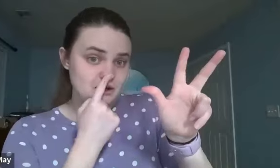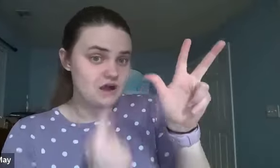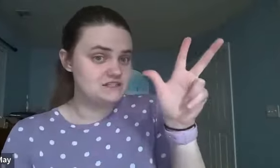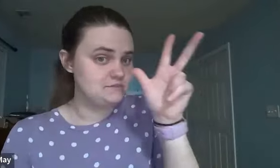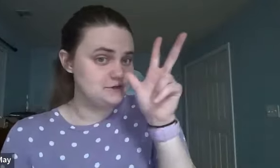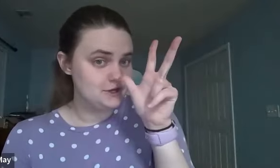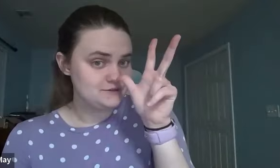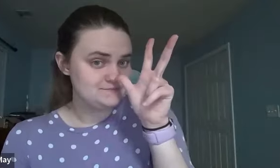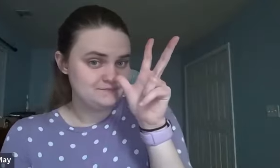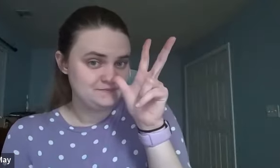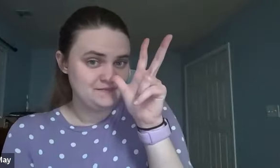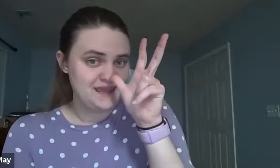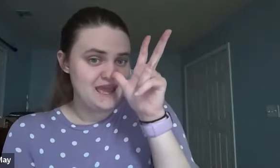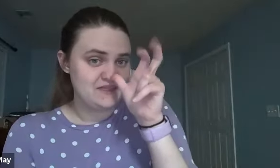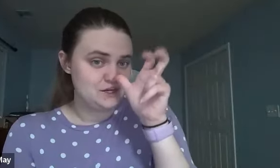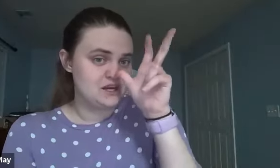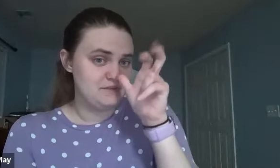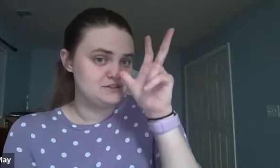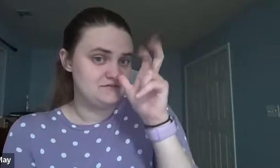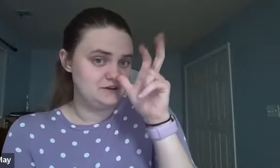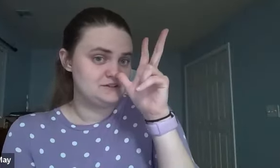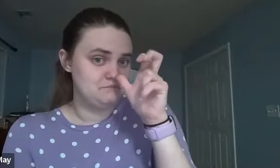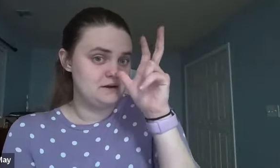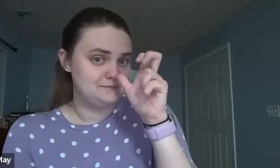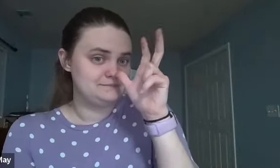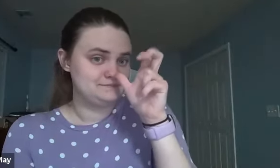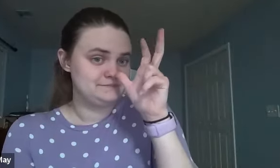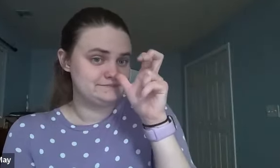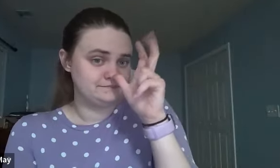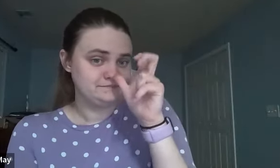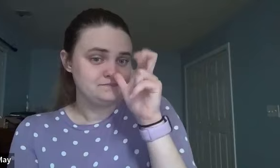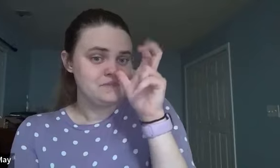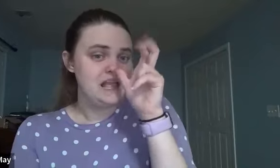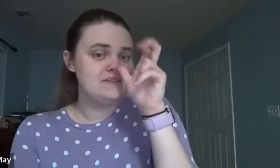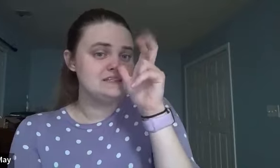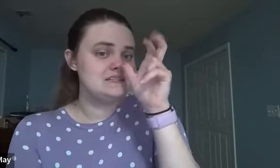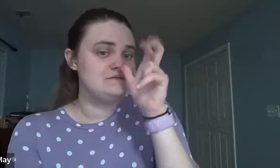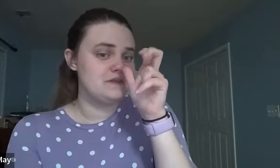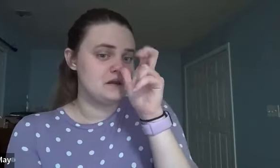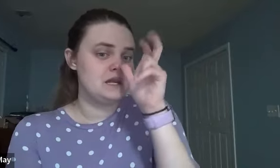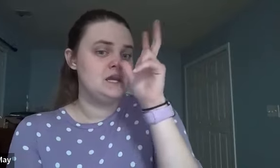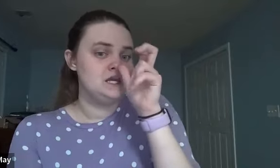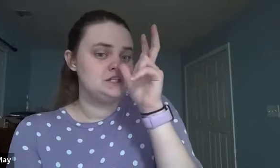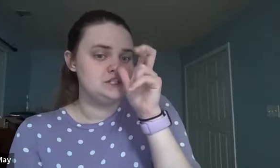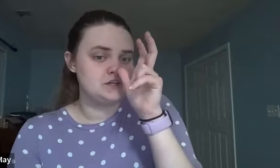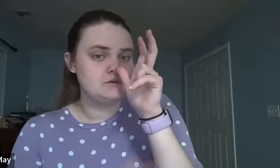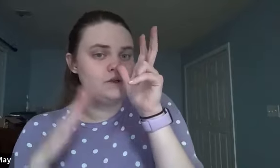on top of your nose. And then you're going to bounce your fingers. Bug. And this is the very